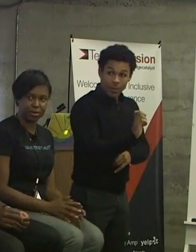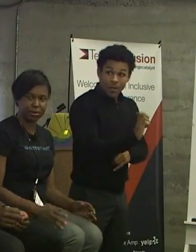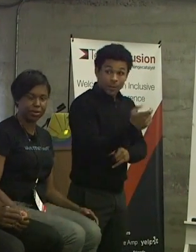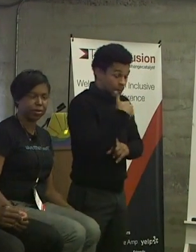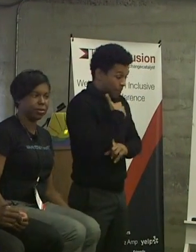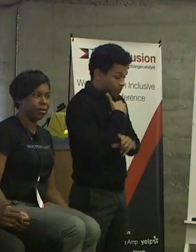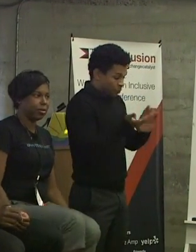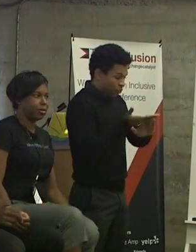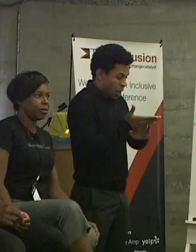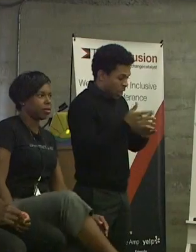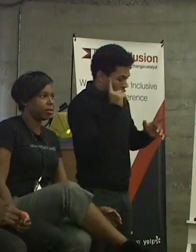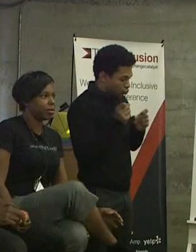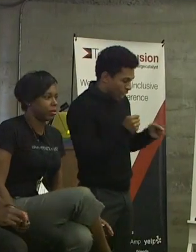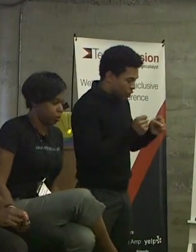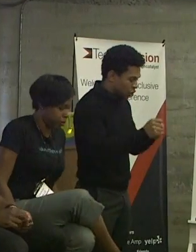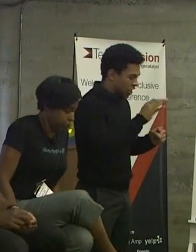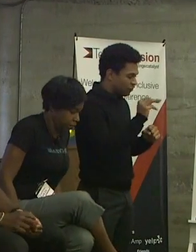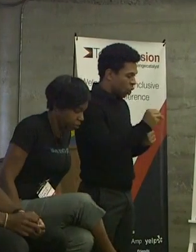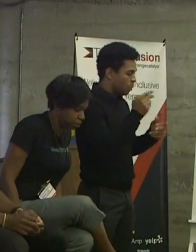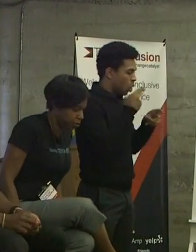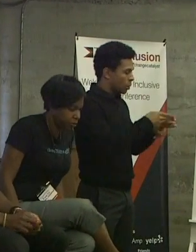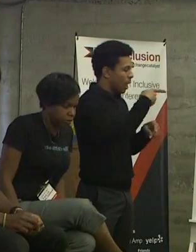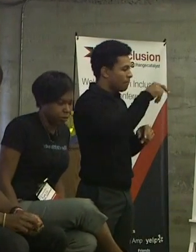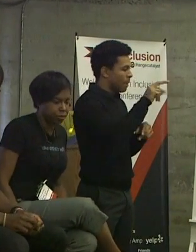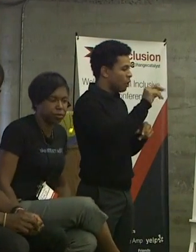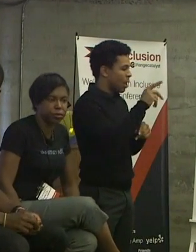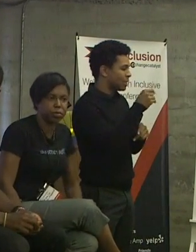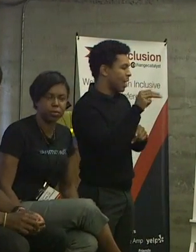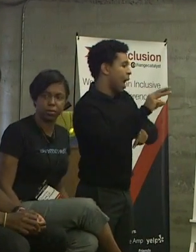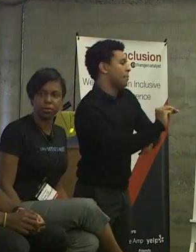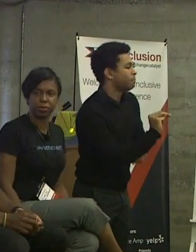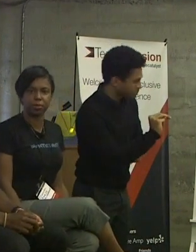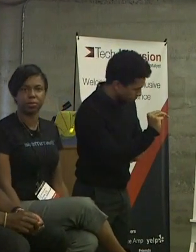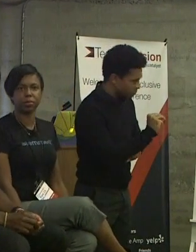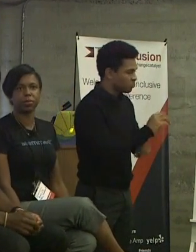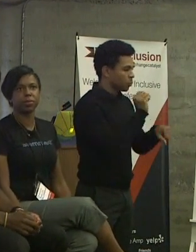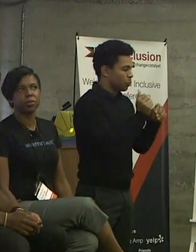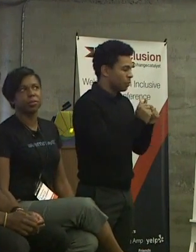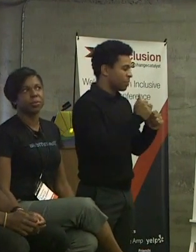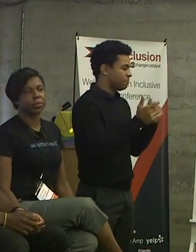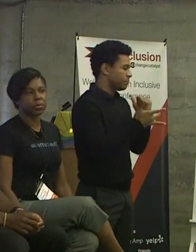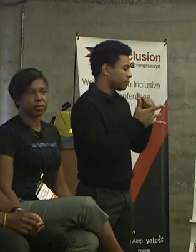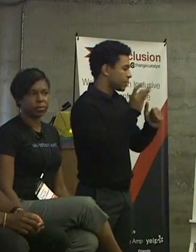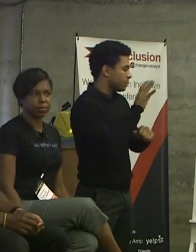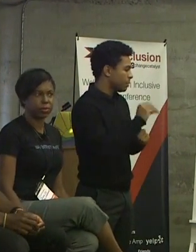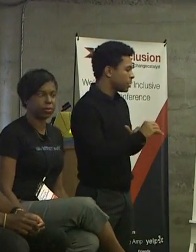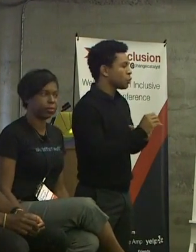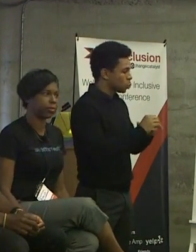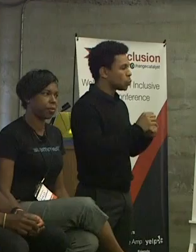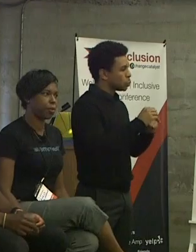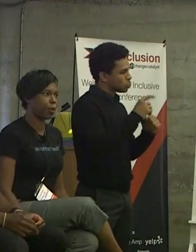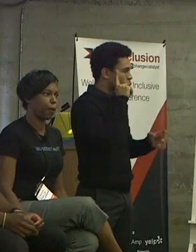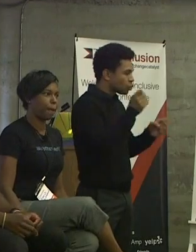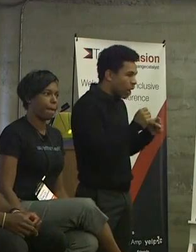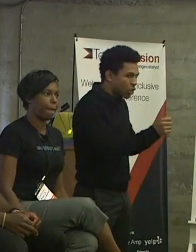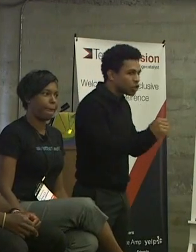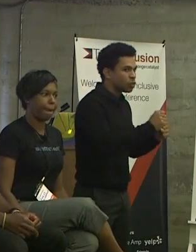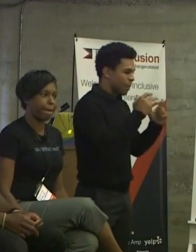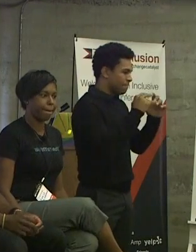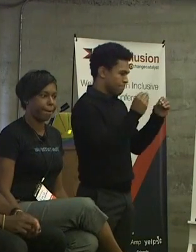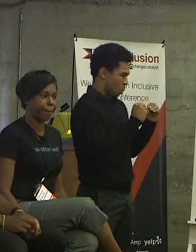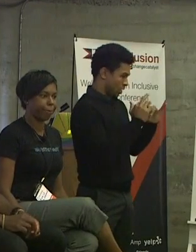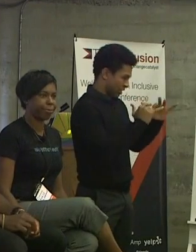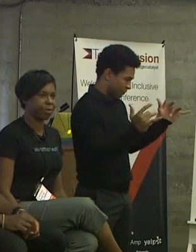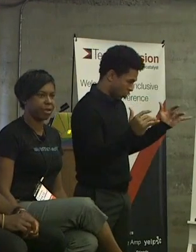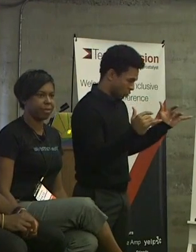a strategy firm called Paradigm, and we work with technology companies on creating strategies to become more diverse, more inclusive. Companies like